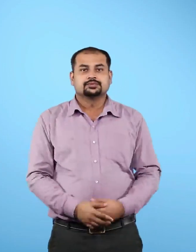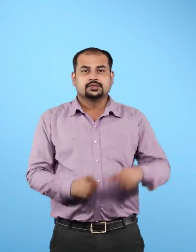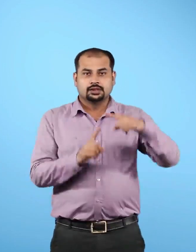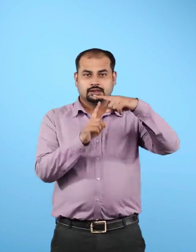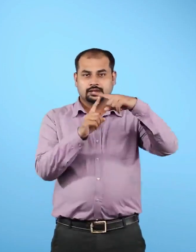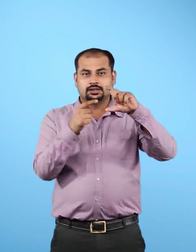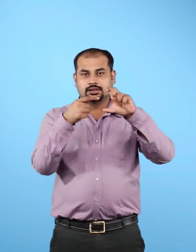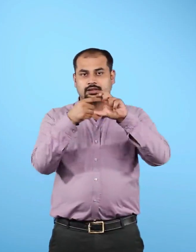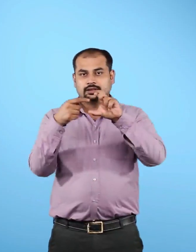Tina,